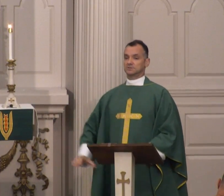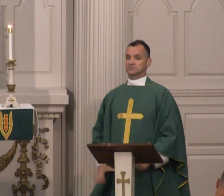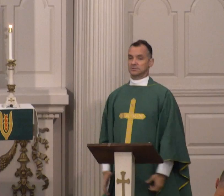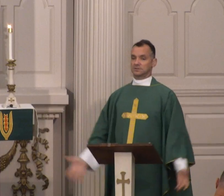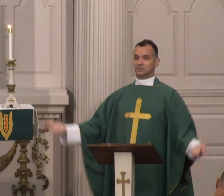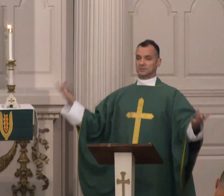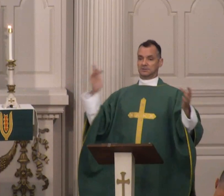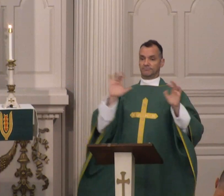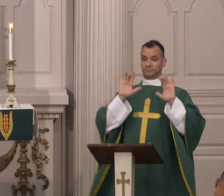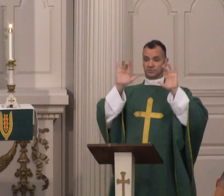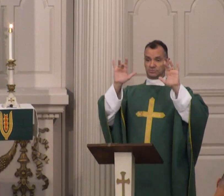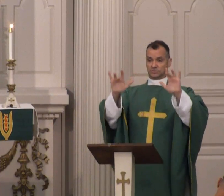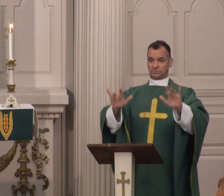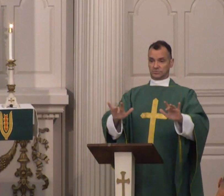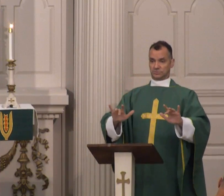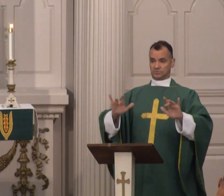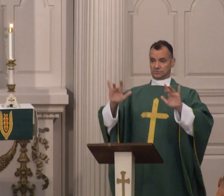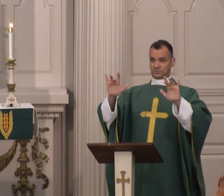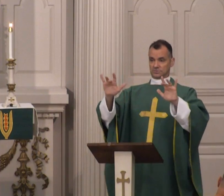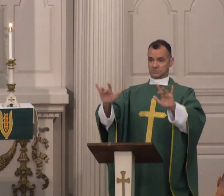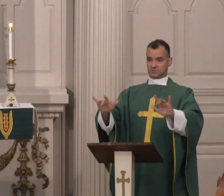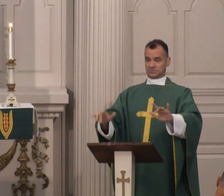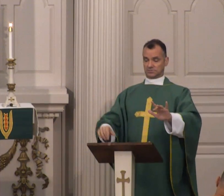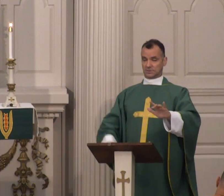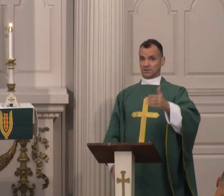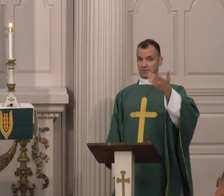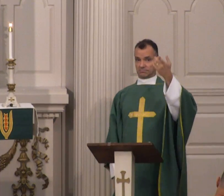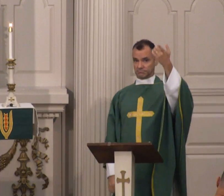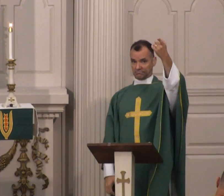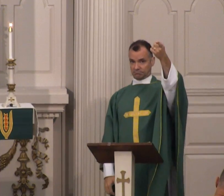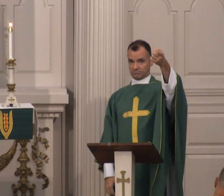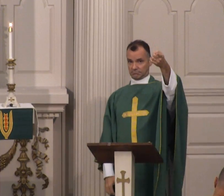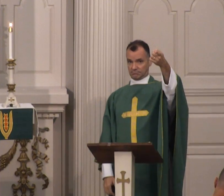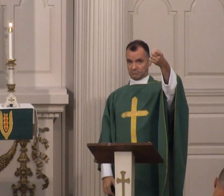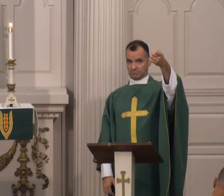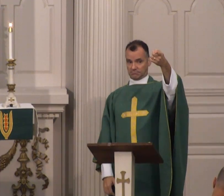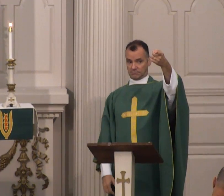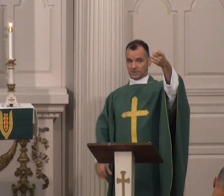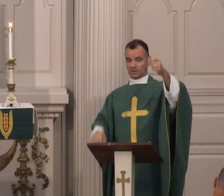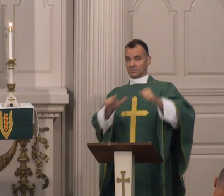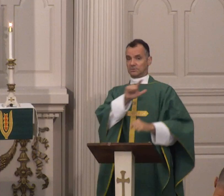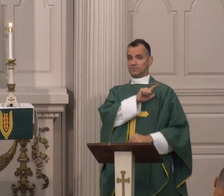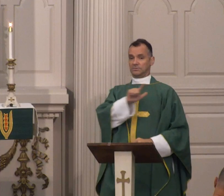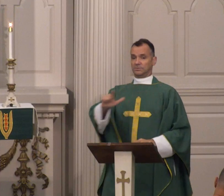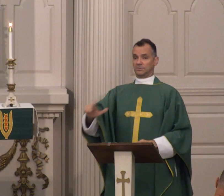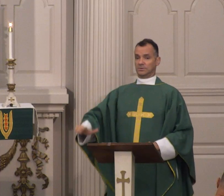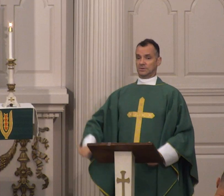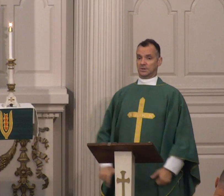Kyrie.